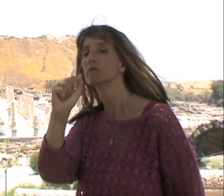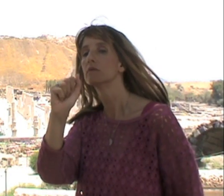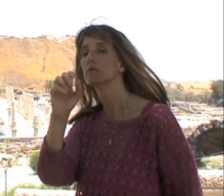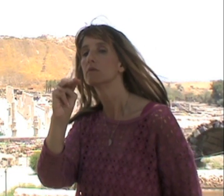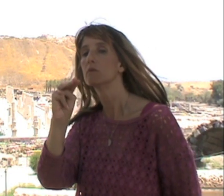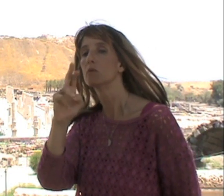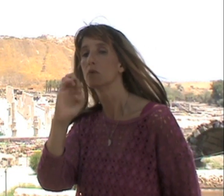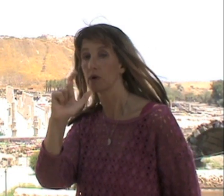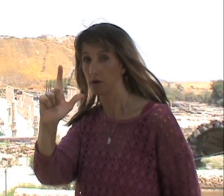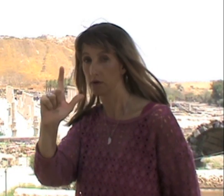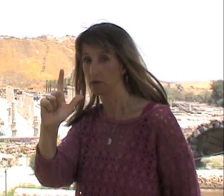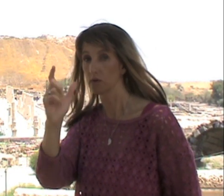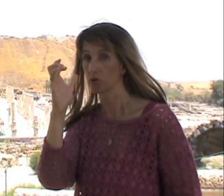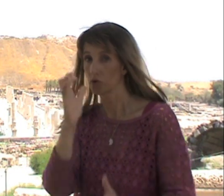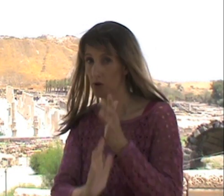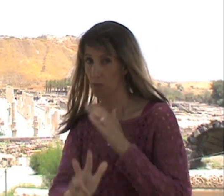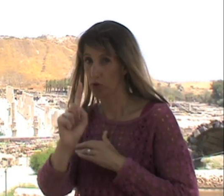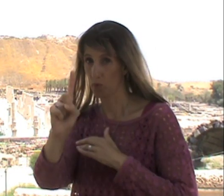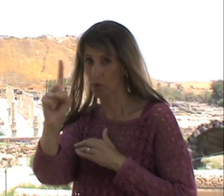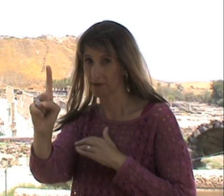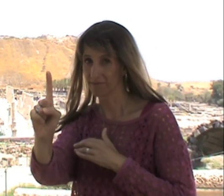Old Testament. We see in Samuel